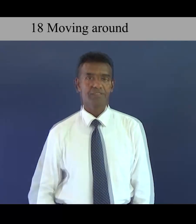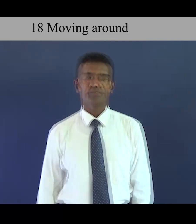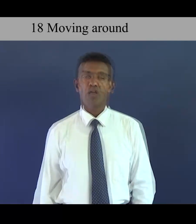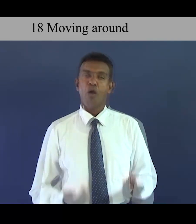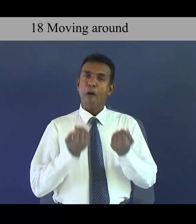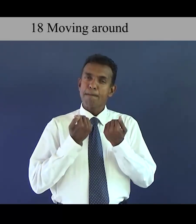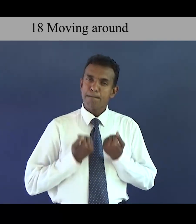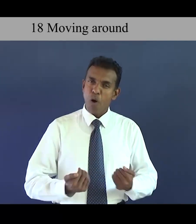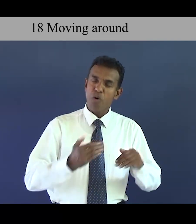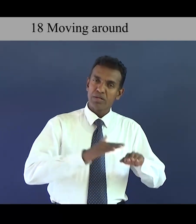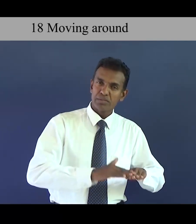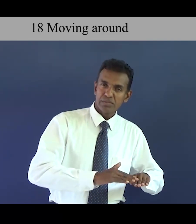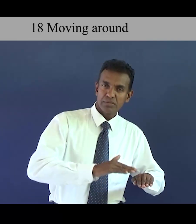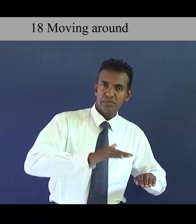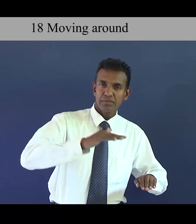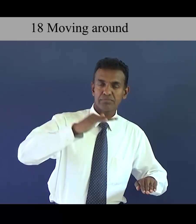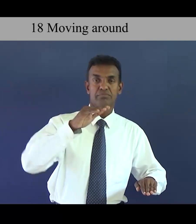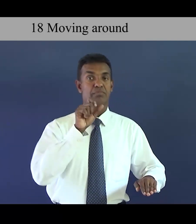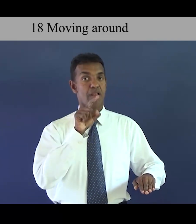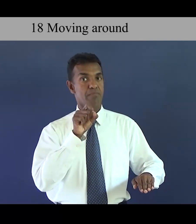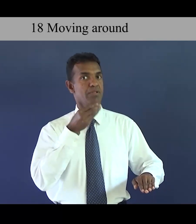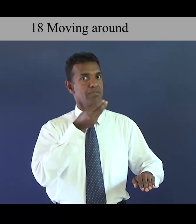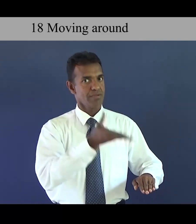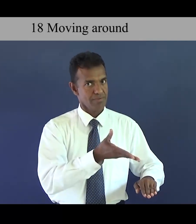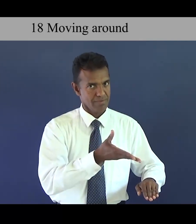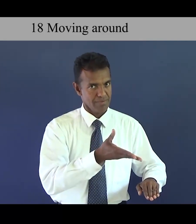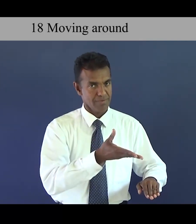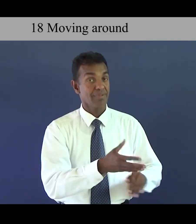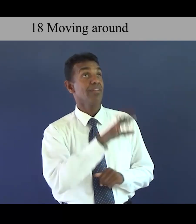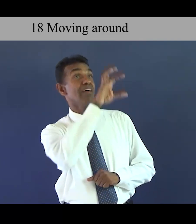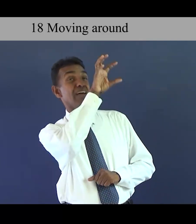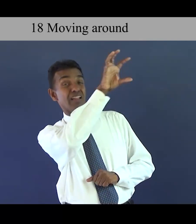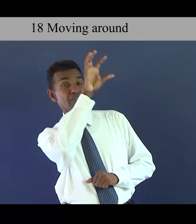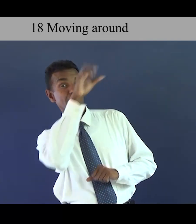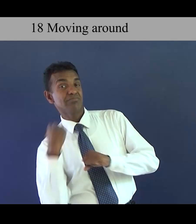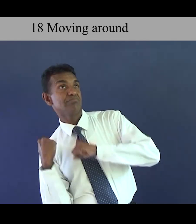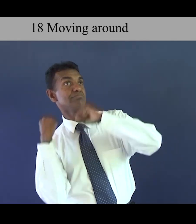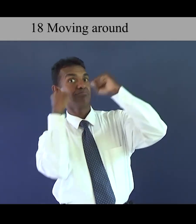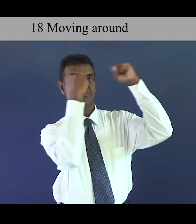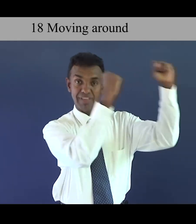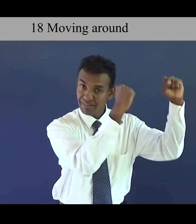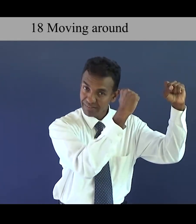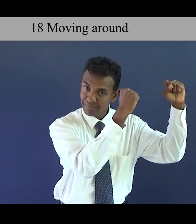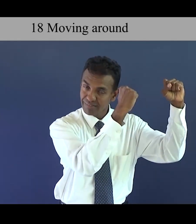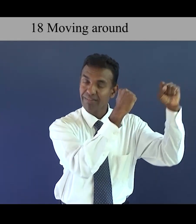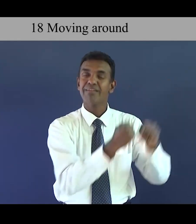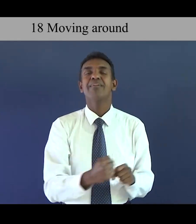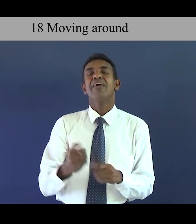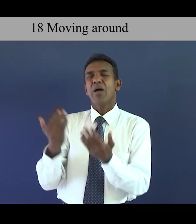Disabled children will have the right to a name from birth, a right to be